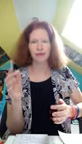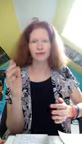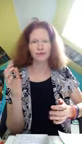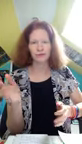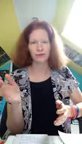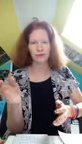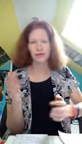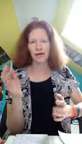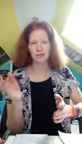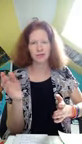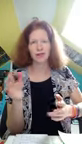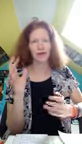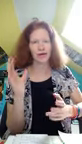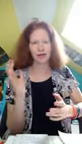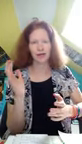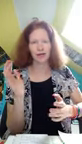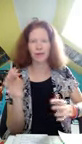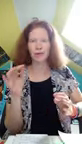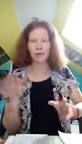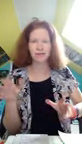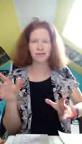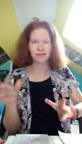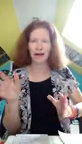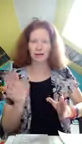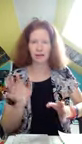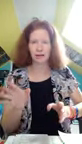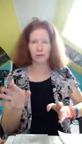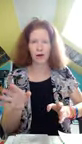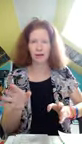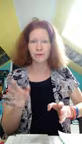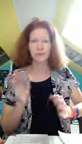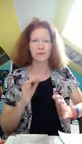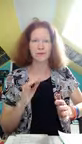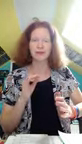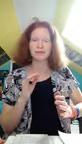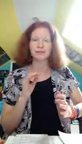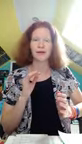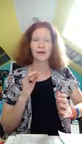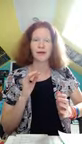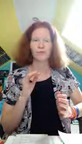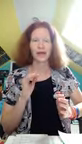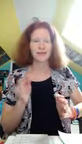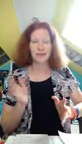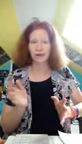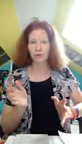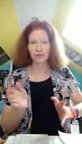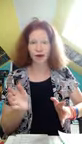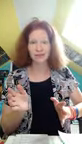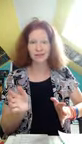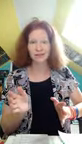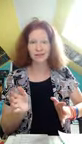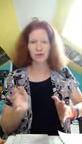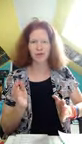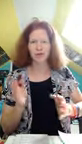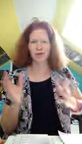like, "Sorry, what'd you say? What'd you say? Can't hear you." I might even say I have a hearing problem just because when I say I have a processing disorder, people are